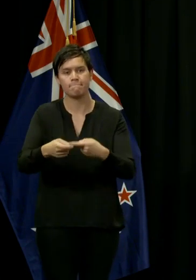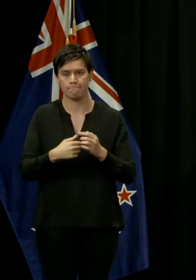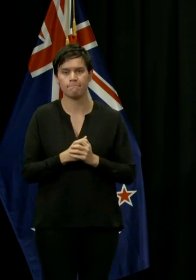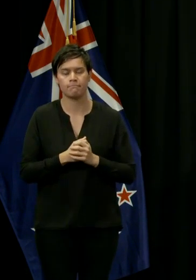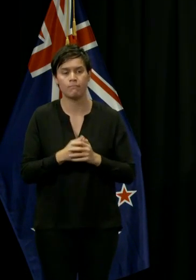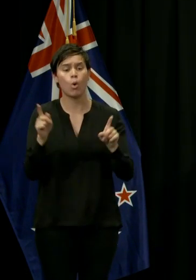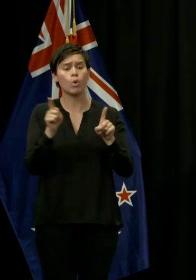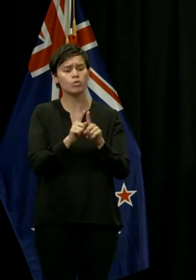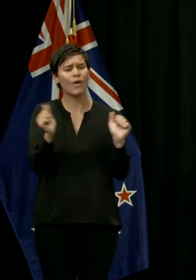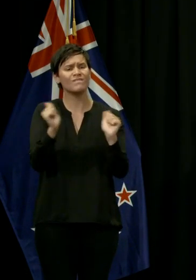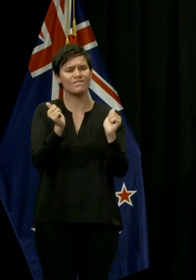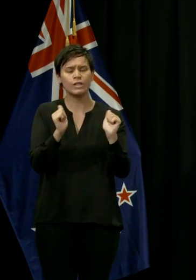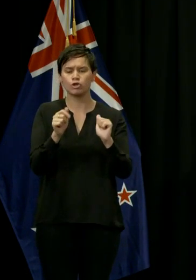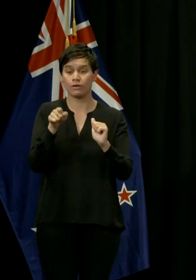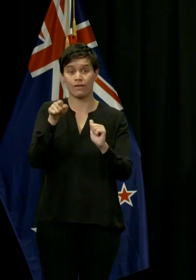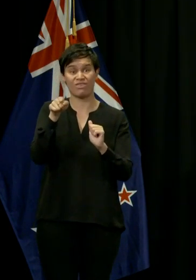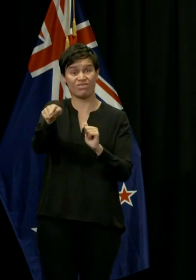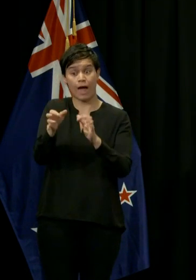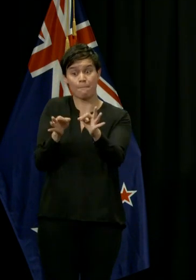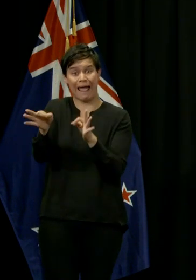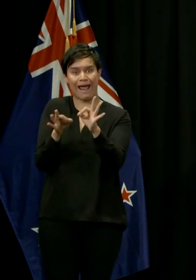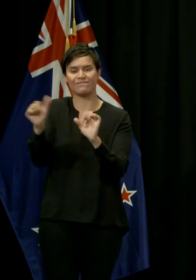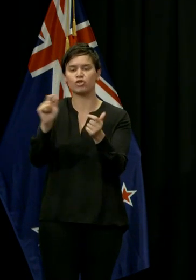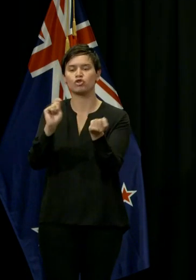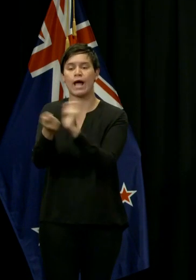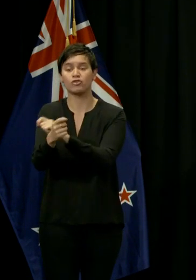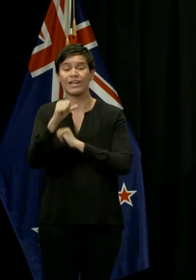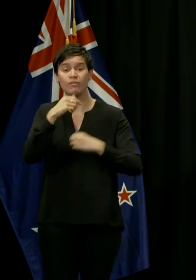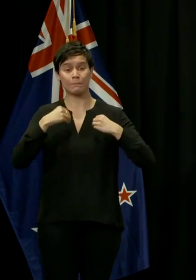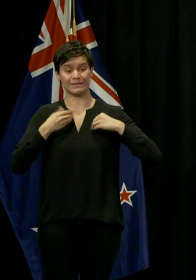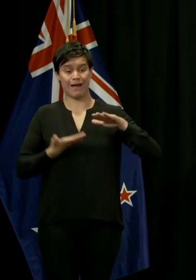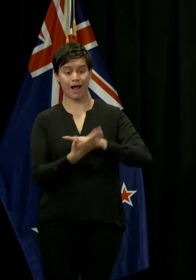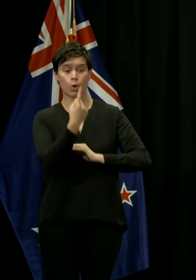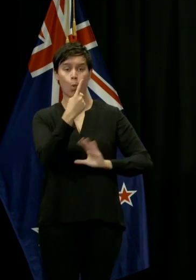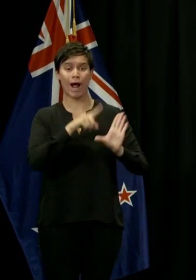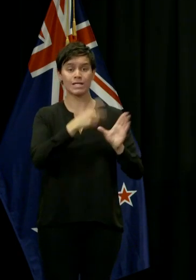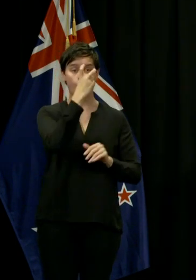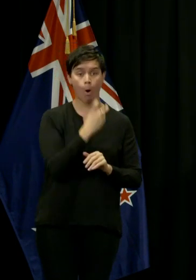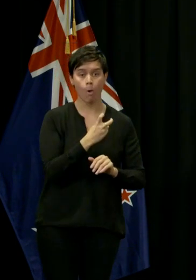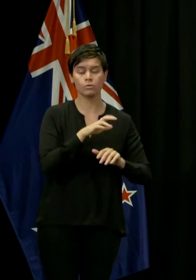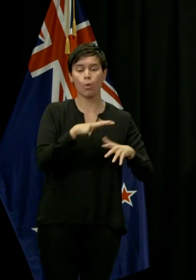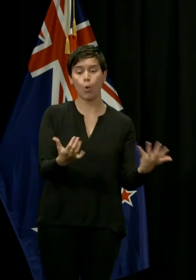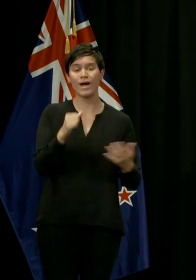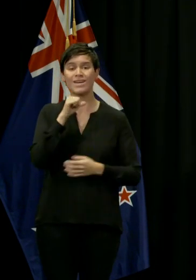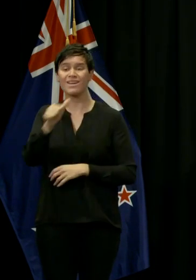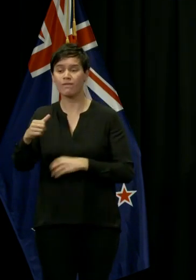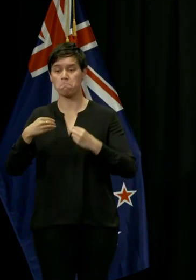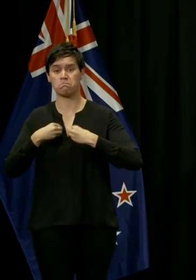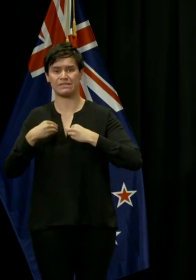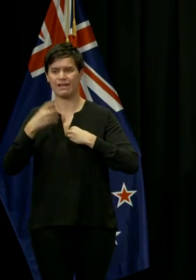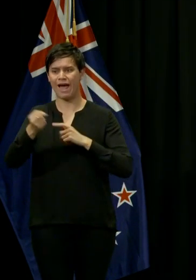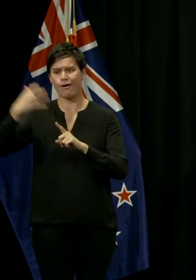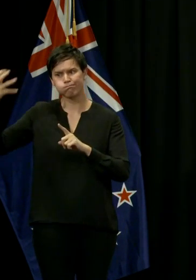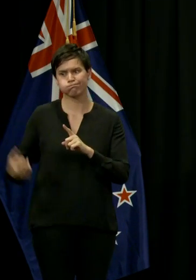number of important changes to the scheme. Businesses that are less than a year old and firms that have had significant increase in revenue in the past